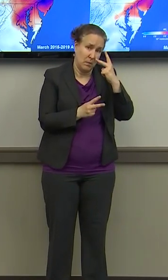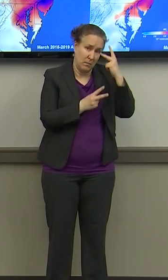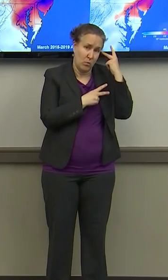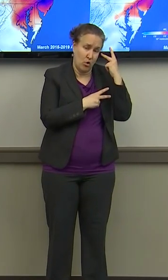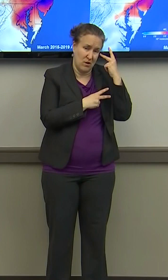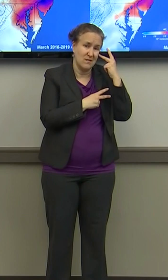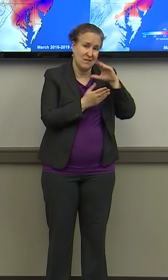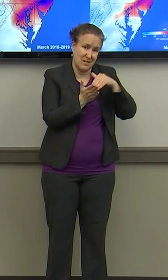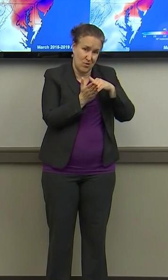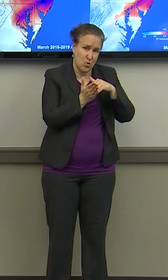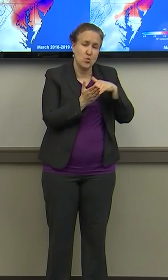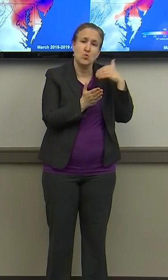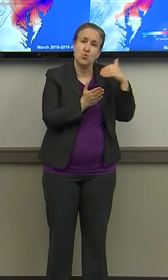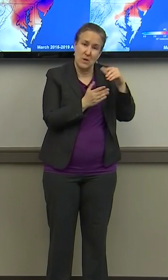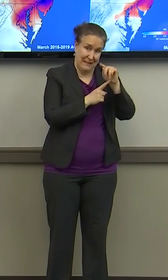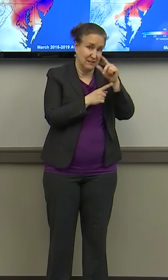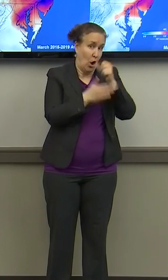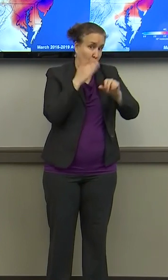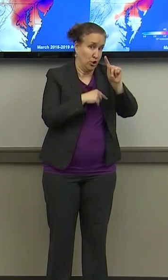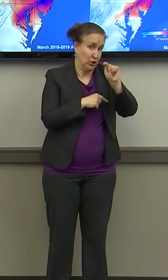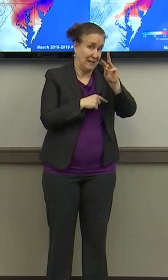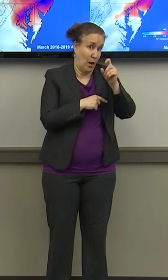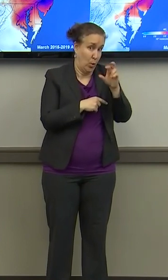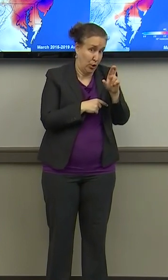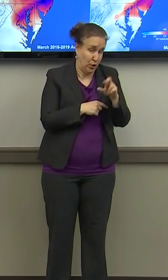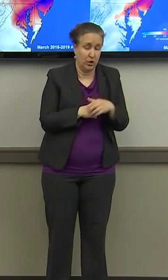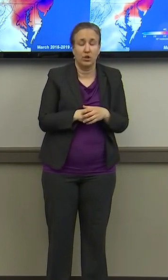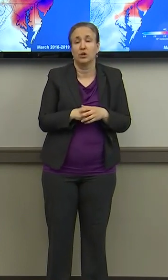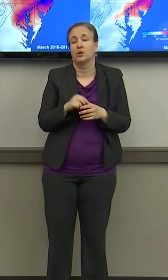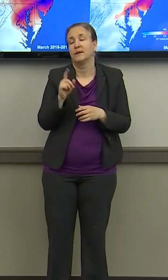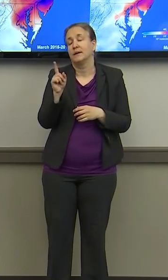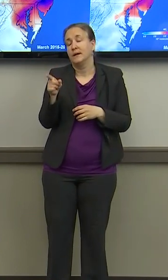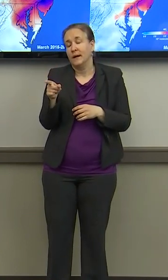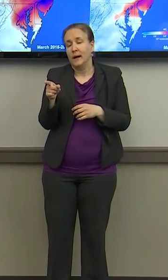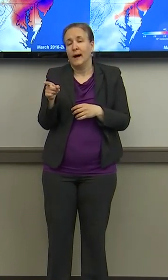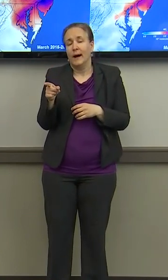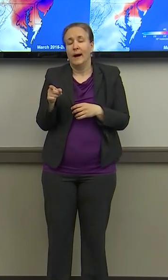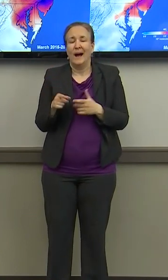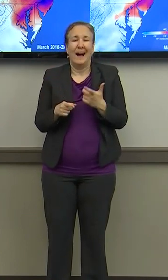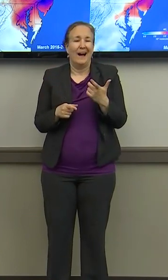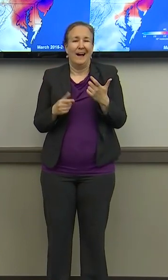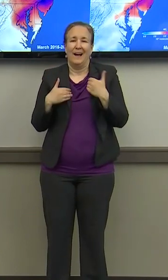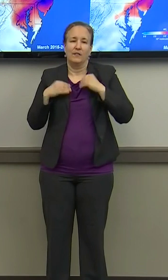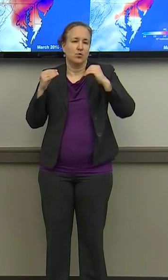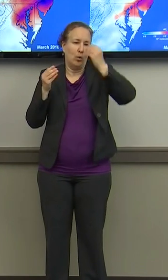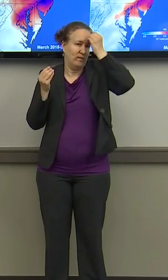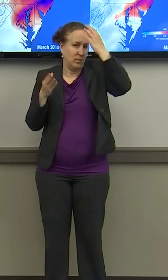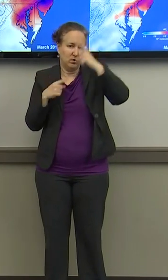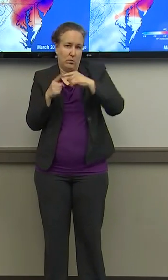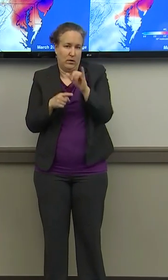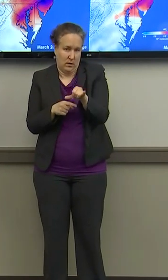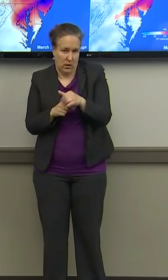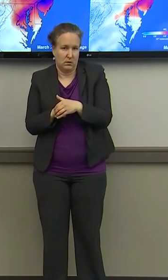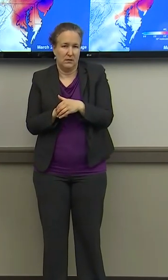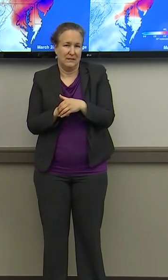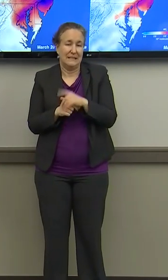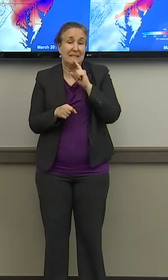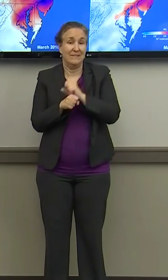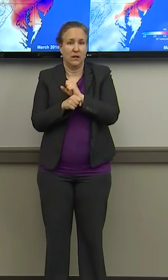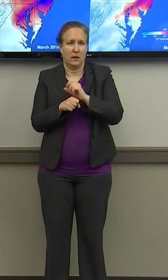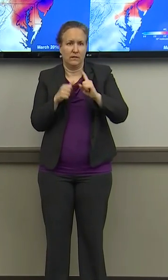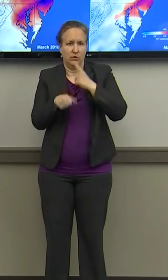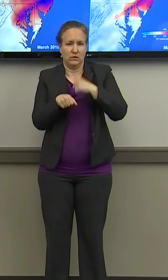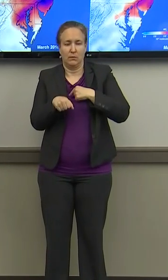a Tower Healthcare institution. Yeah, I actually don't have any information on that. In fact, this is actually the first